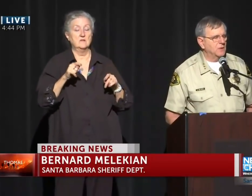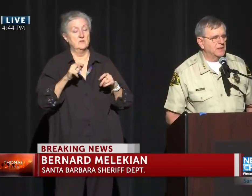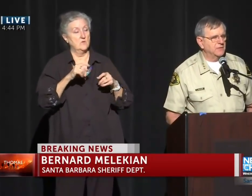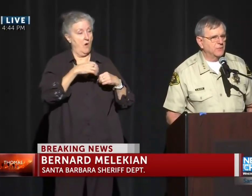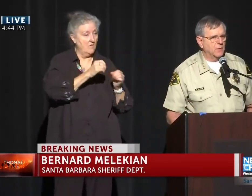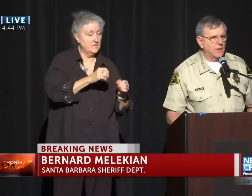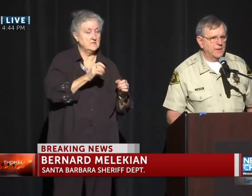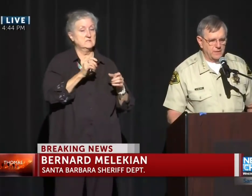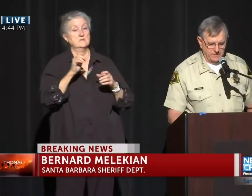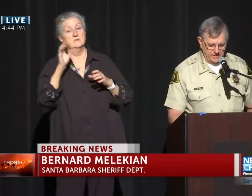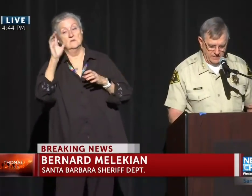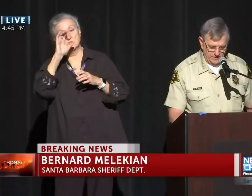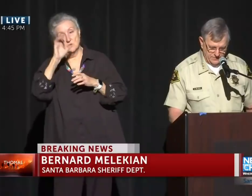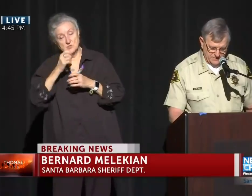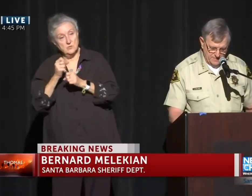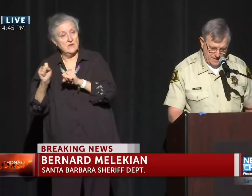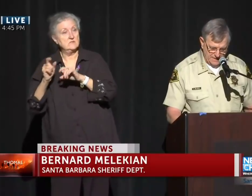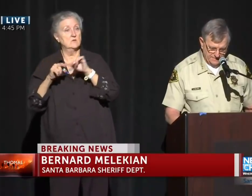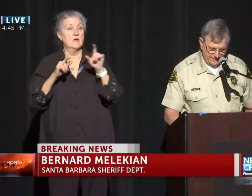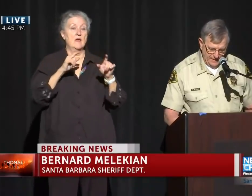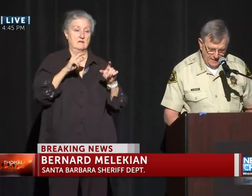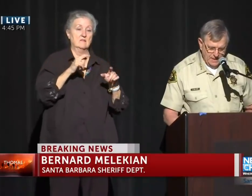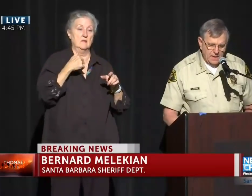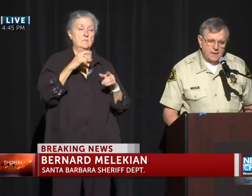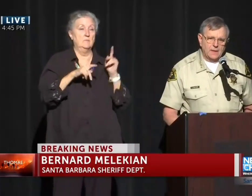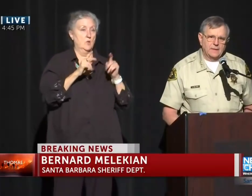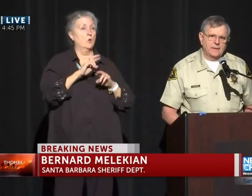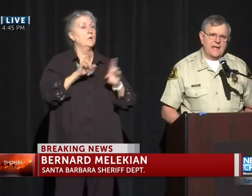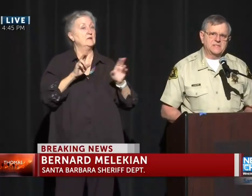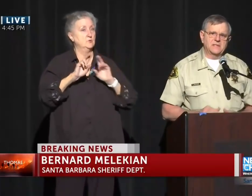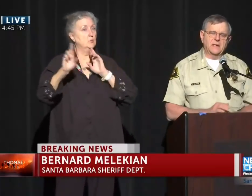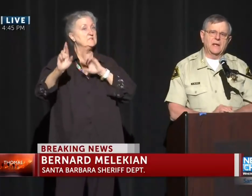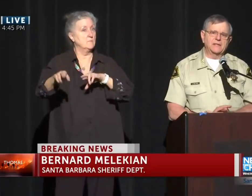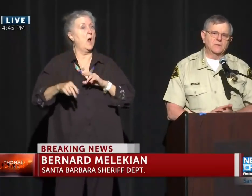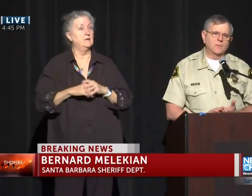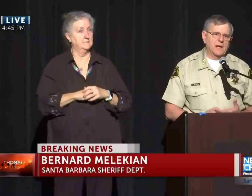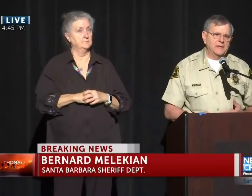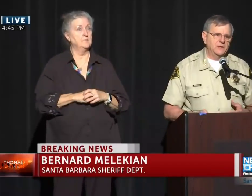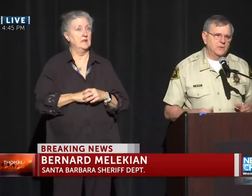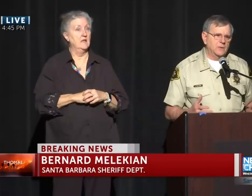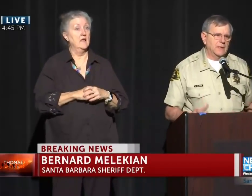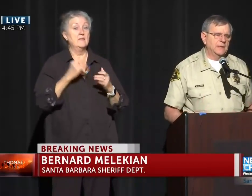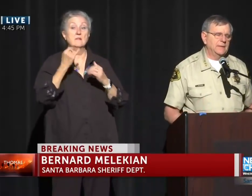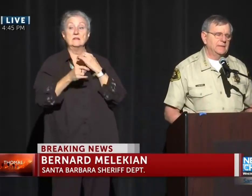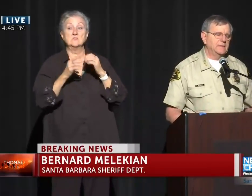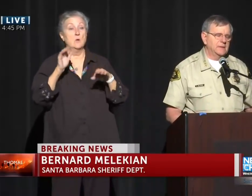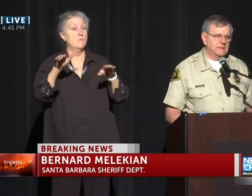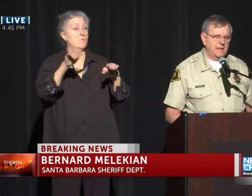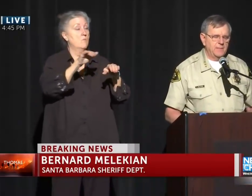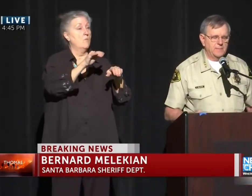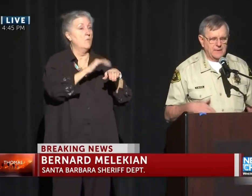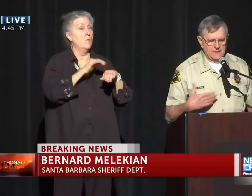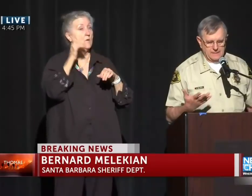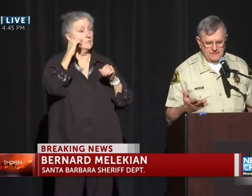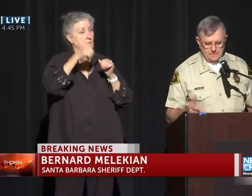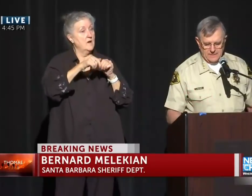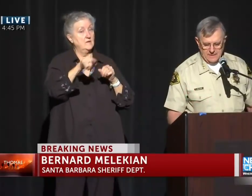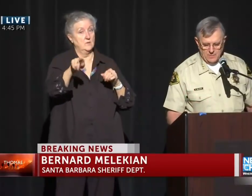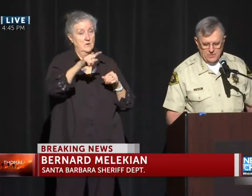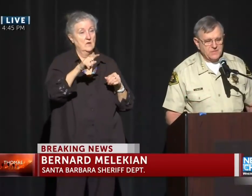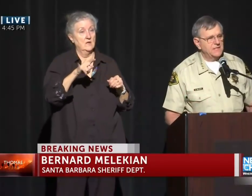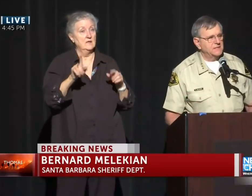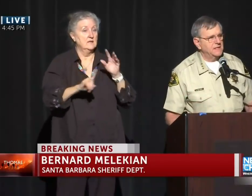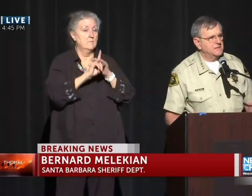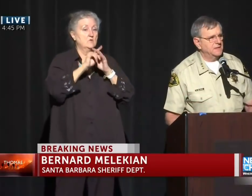well as mutual aid, if required, are available to respond. Lastly, I'd like to remind you,